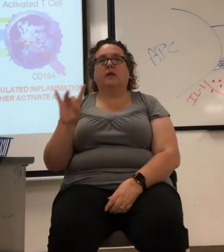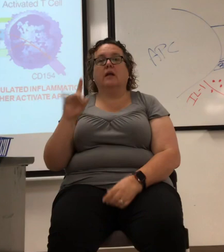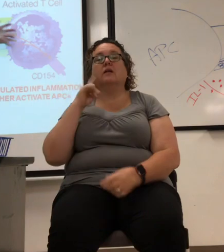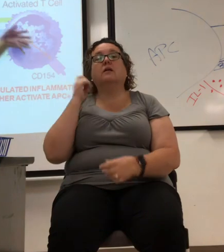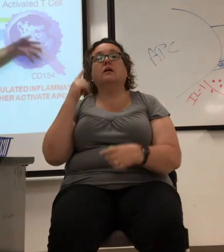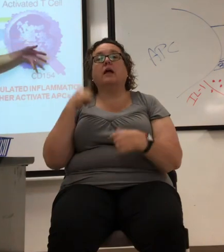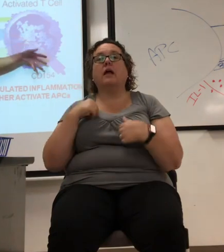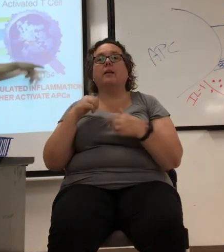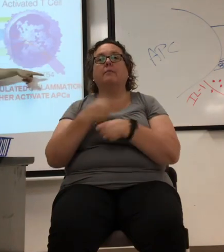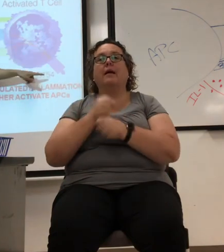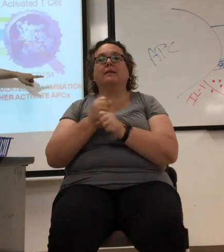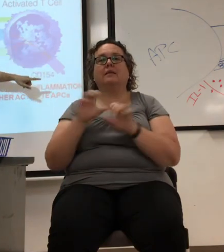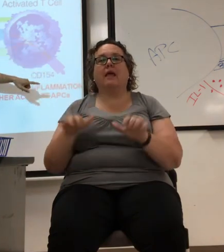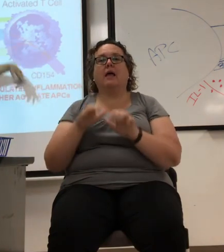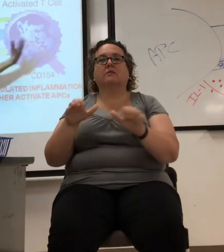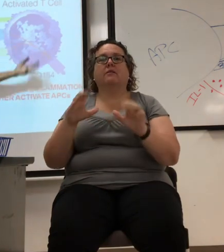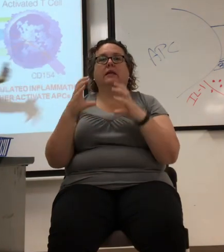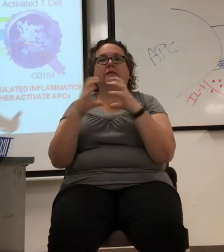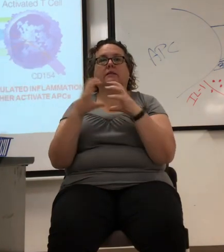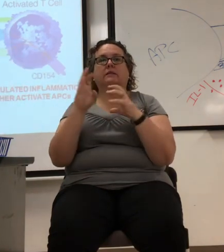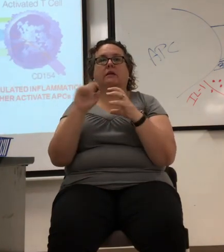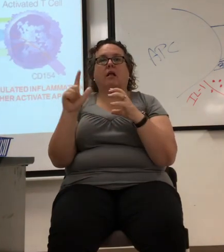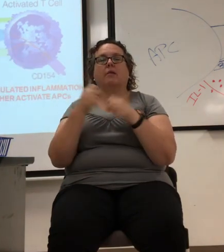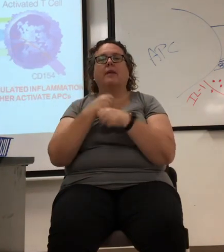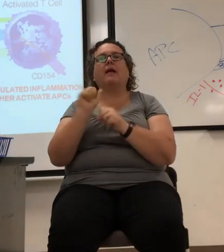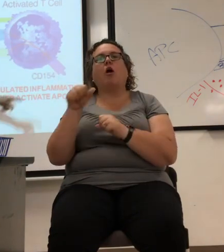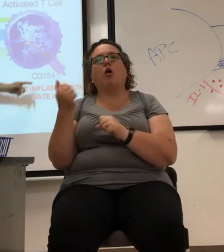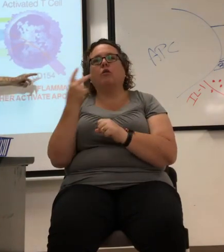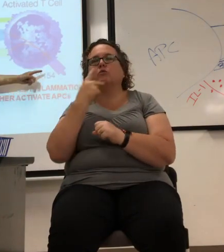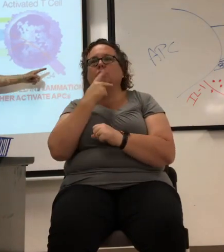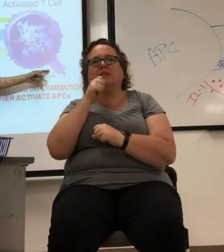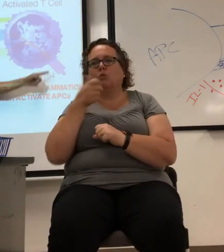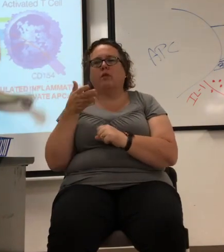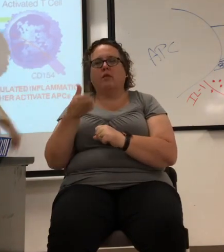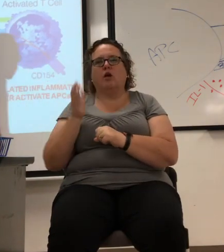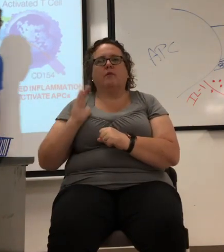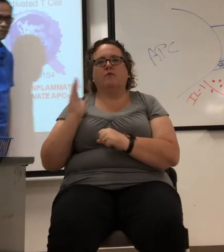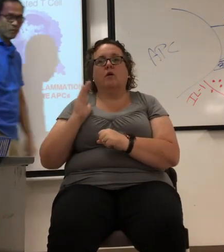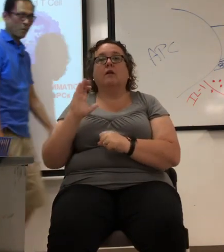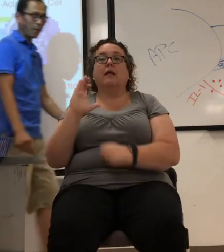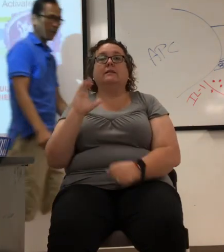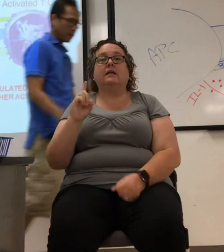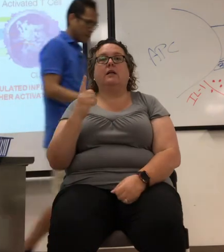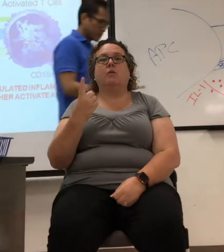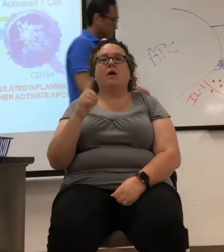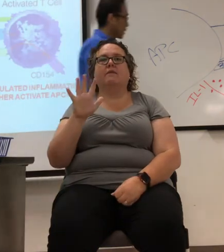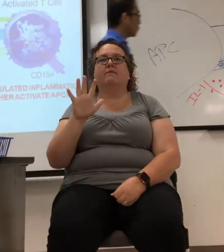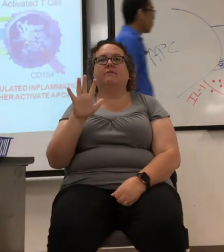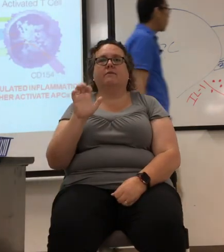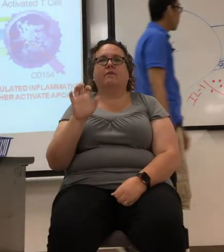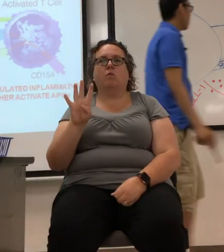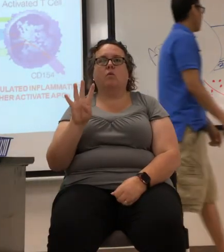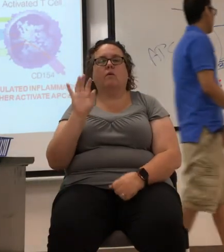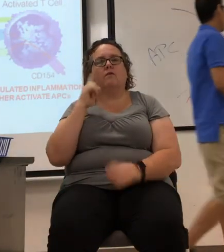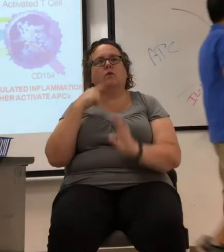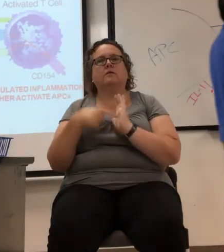the activated cell make other proteins that weren't there before, like CD154 as an